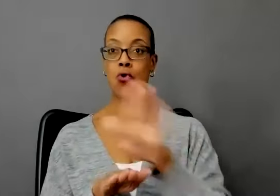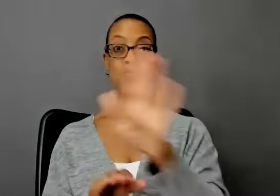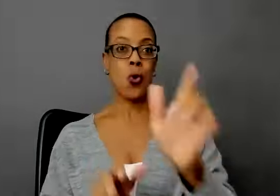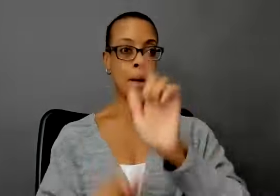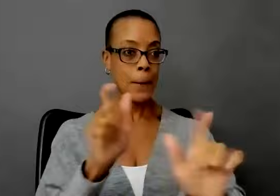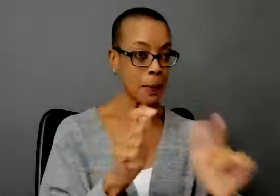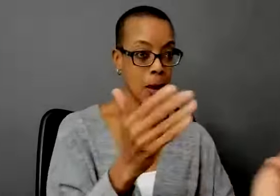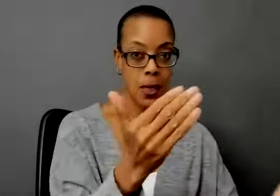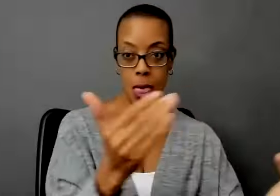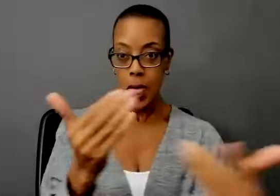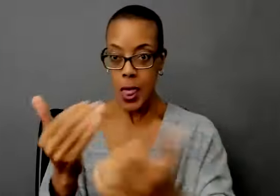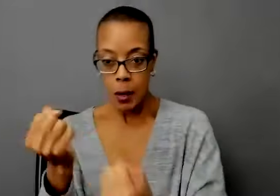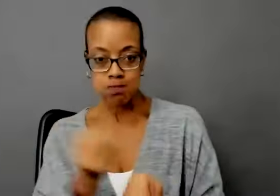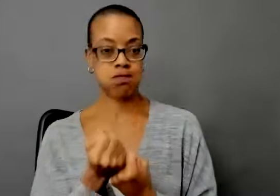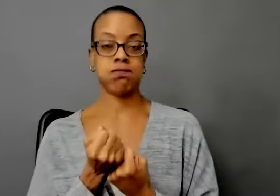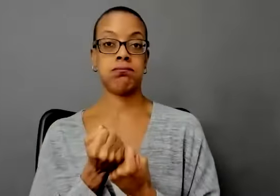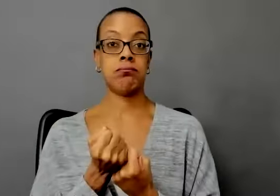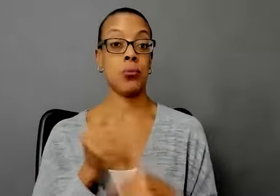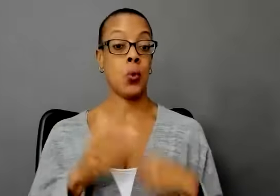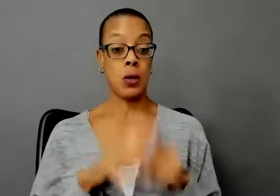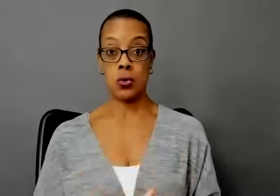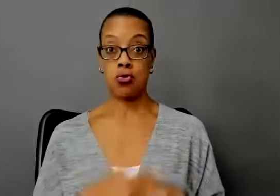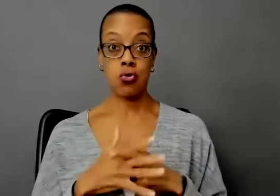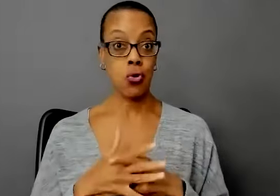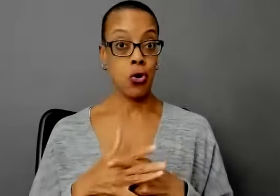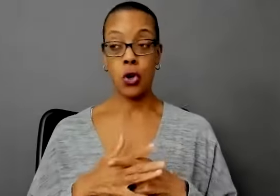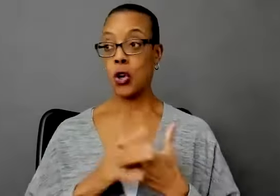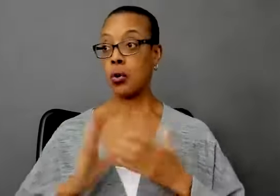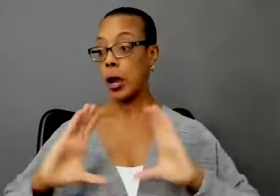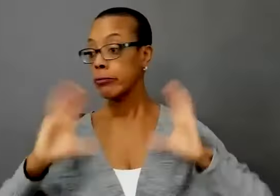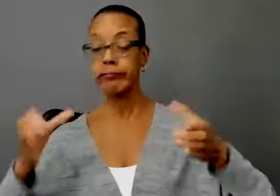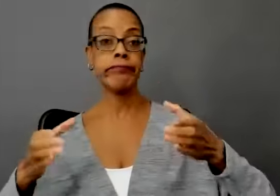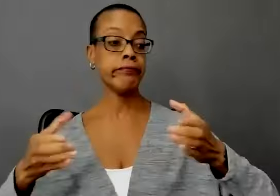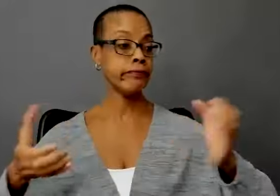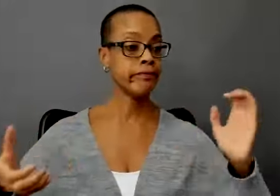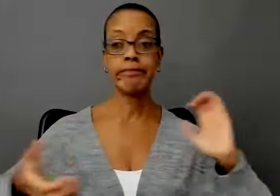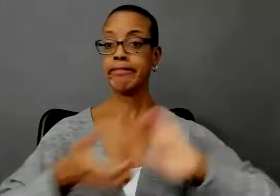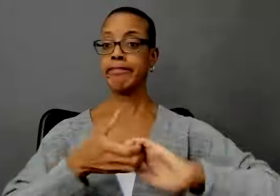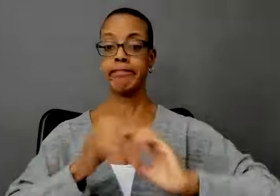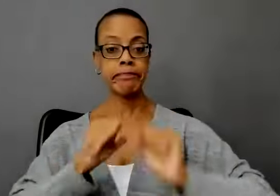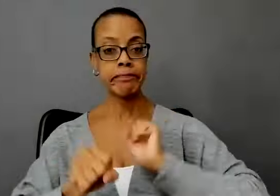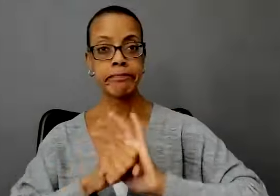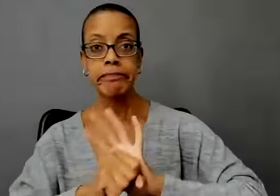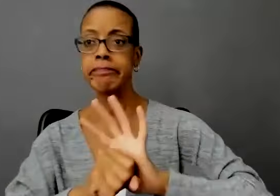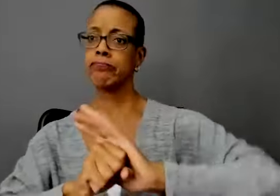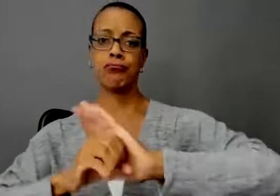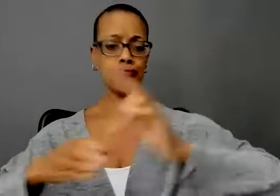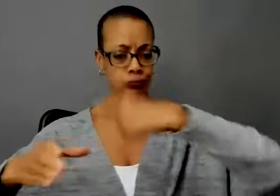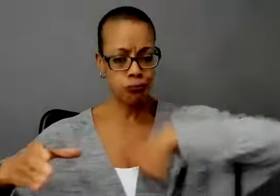began, we had no coalition, no group of advocates built to actually undertake